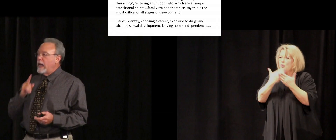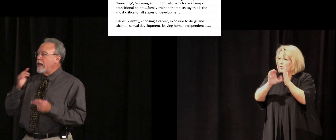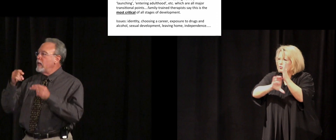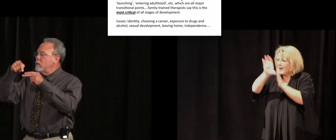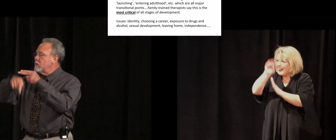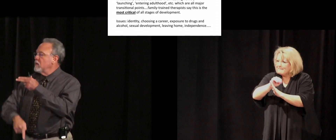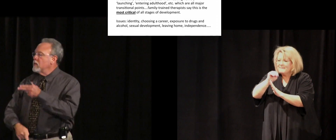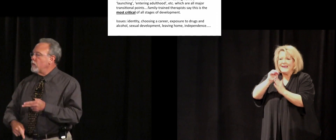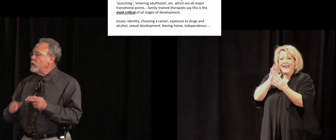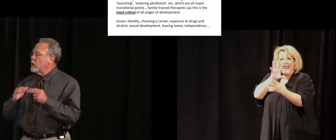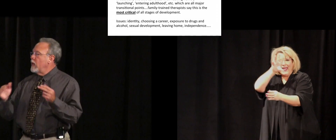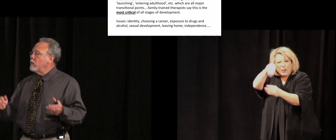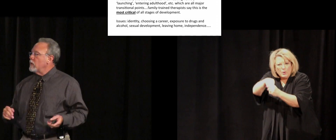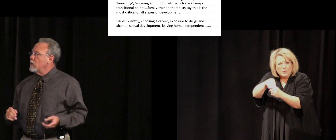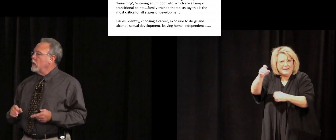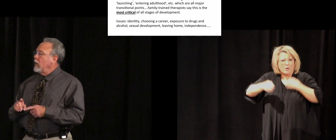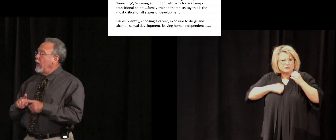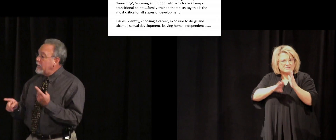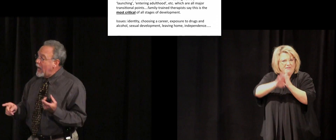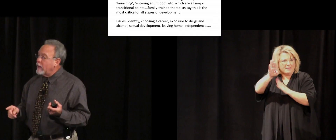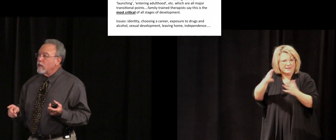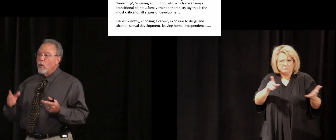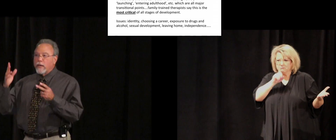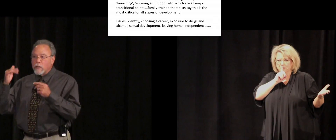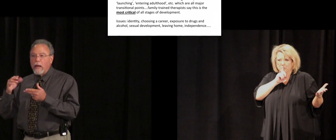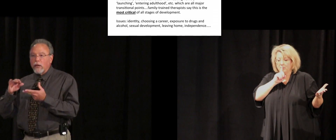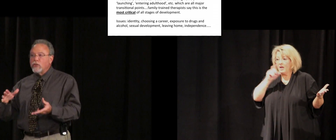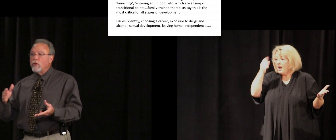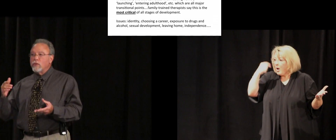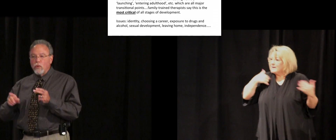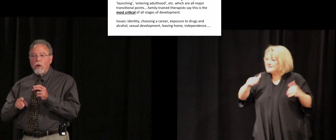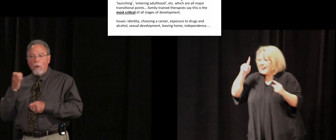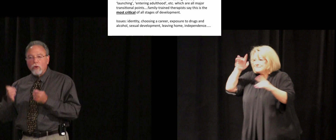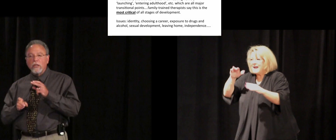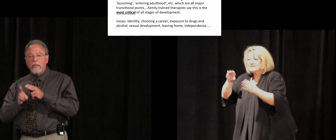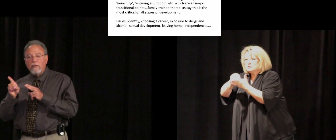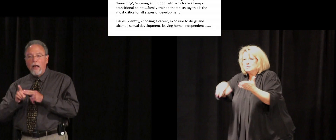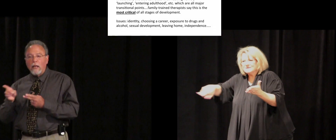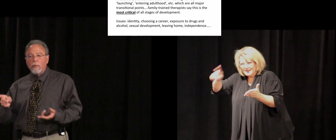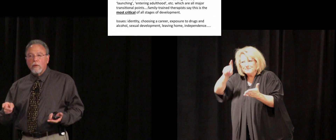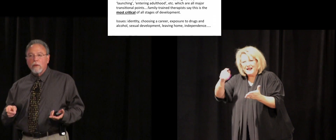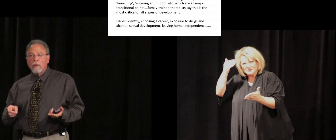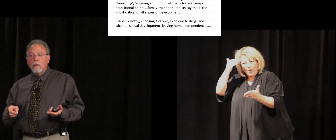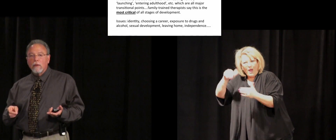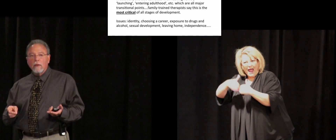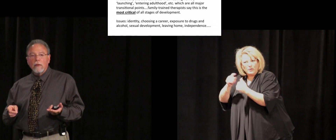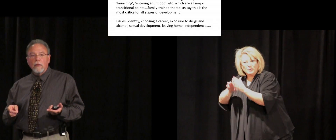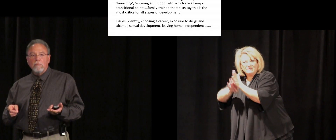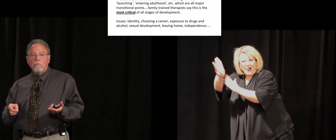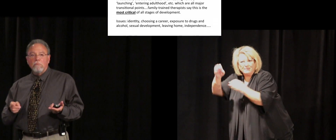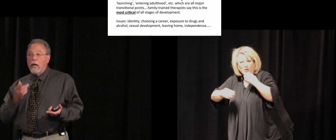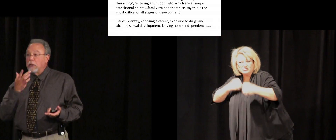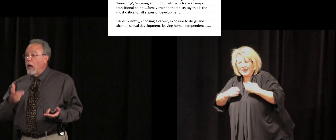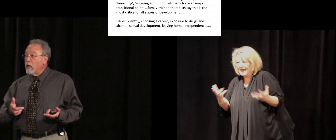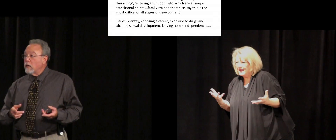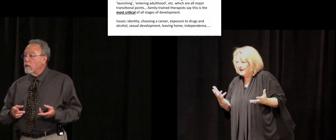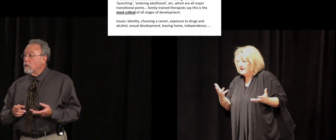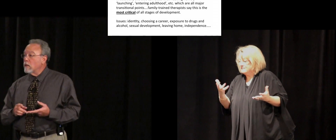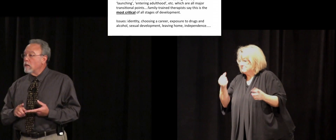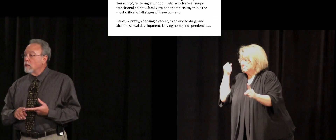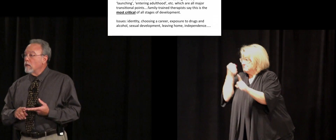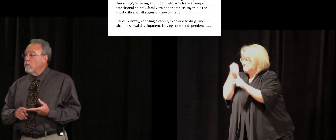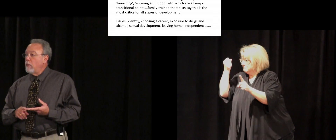have permission from their family to leave home. They're conflicted and guilty inside because leaving my